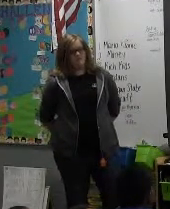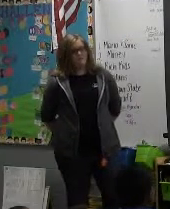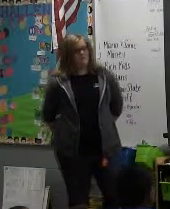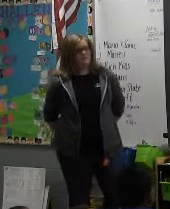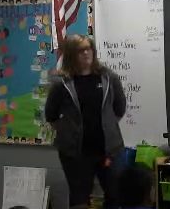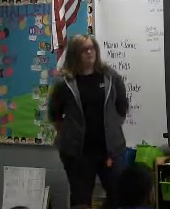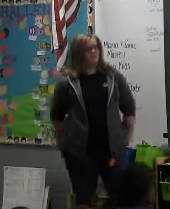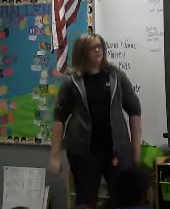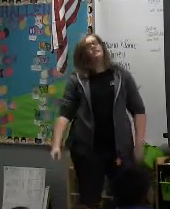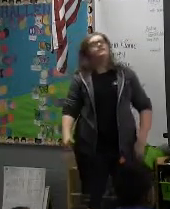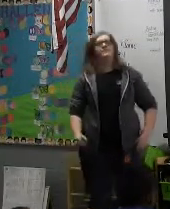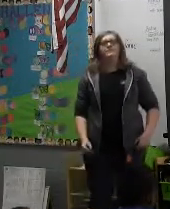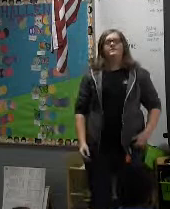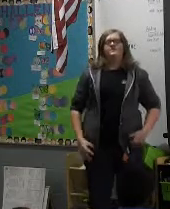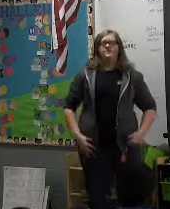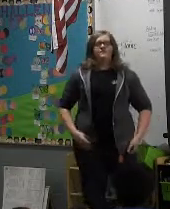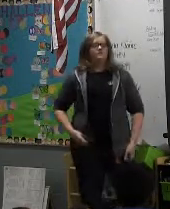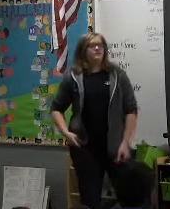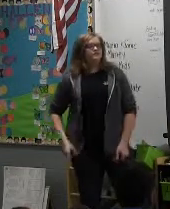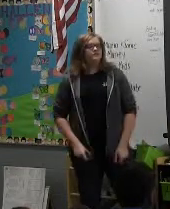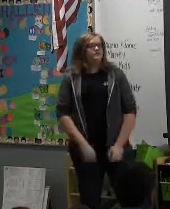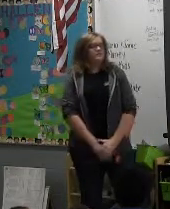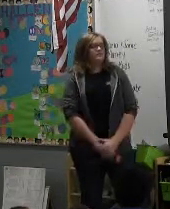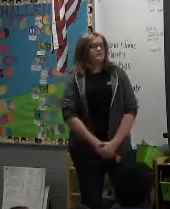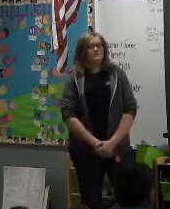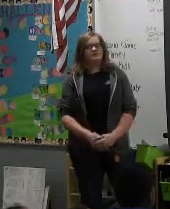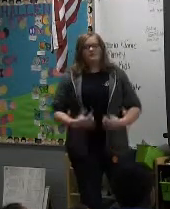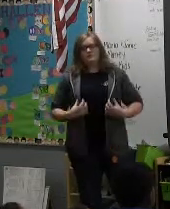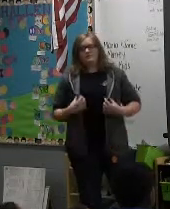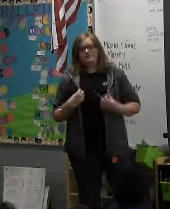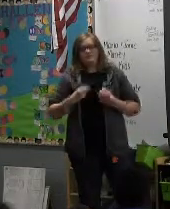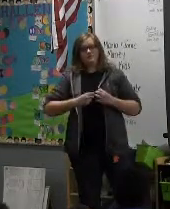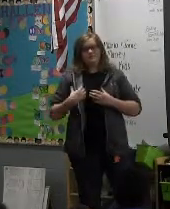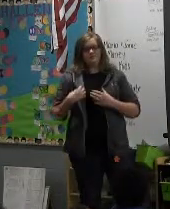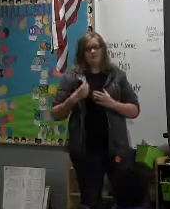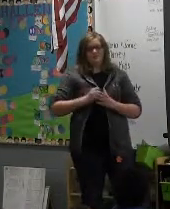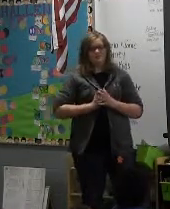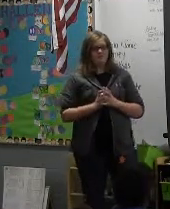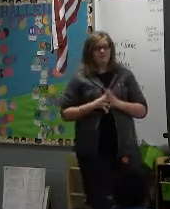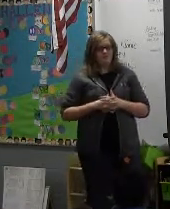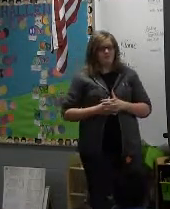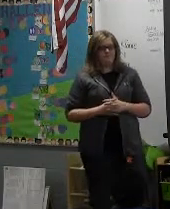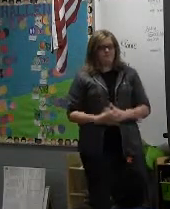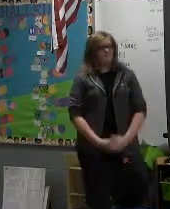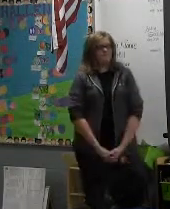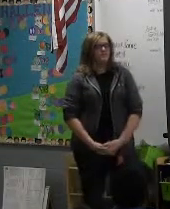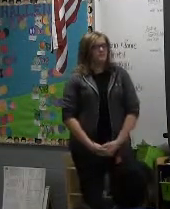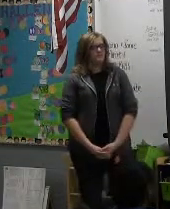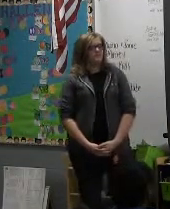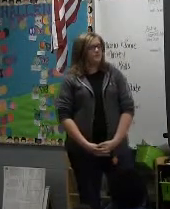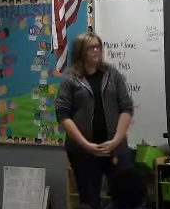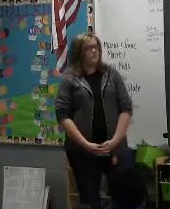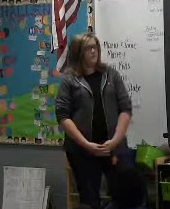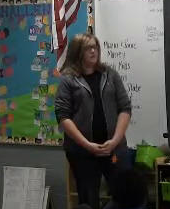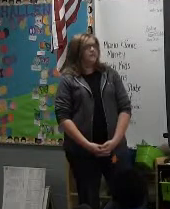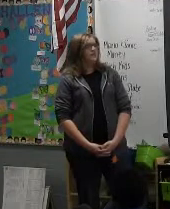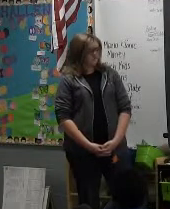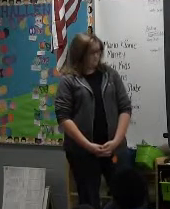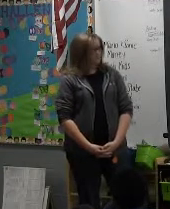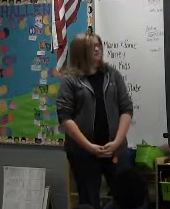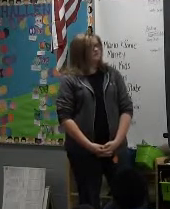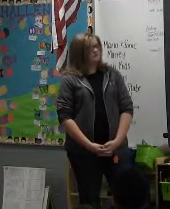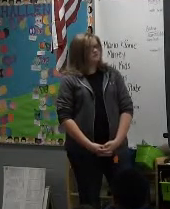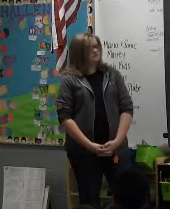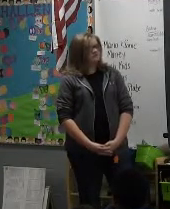would you know the story? Well, Sarah, Miss Byks is going to actually show you with her hands the rest of the story. If I go too fast, let me know,